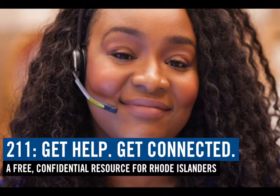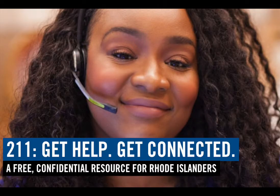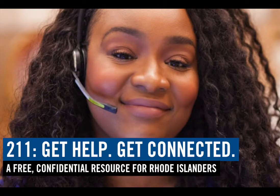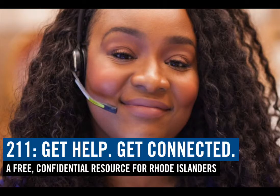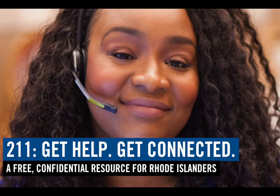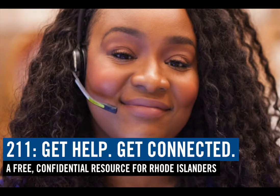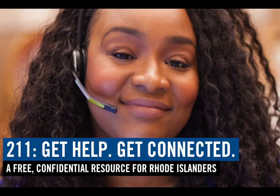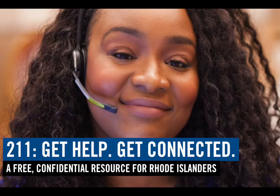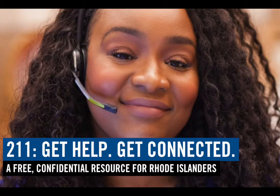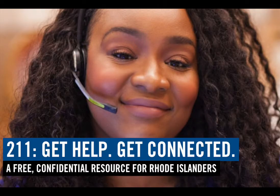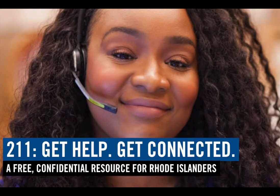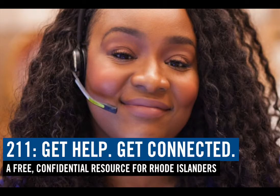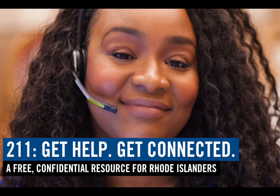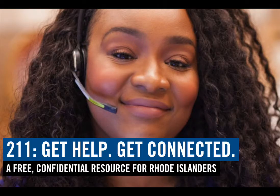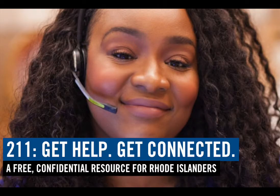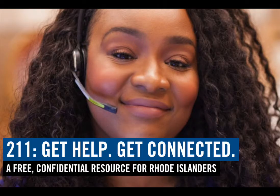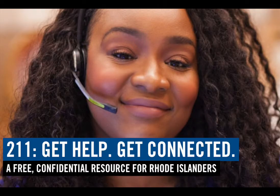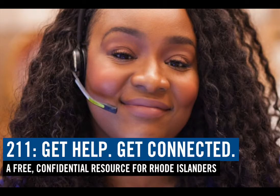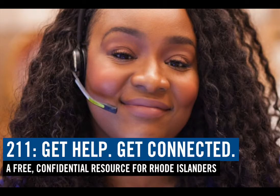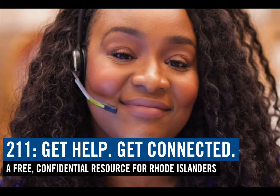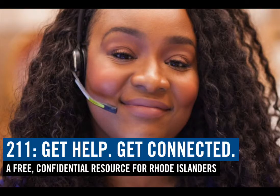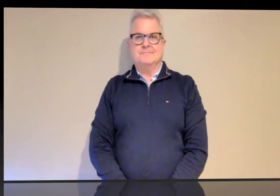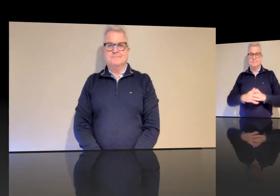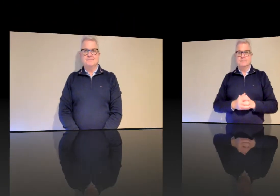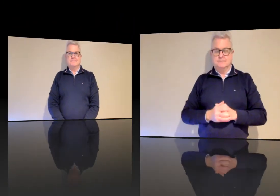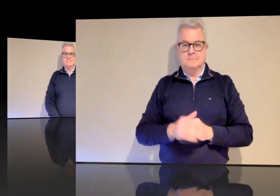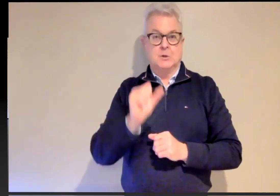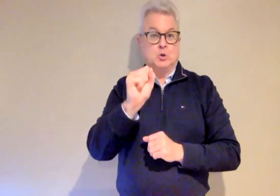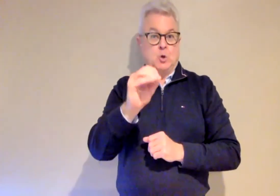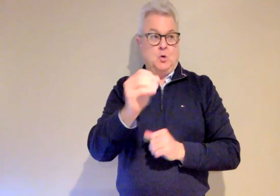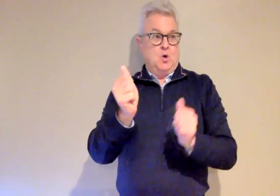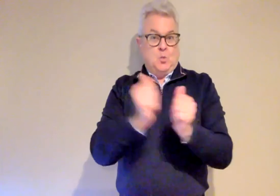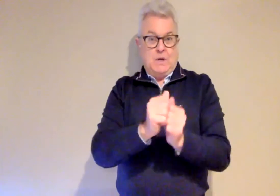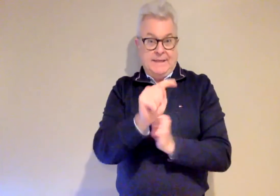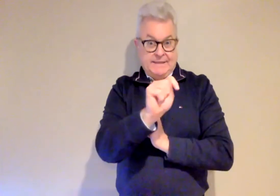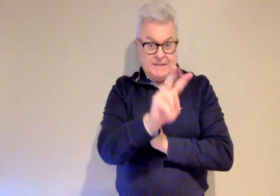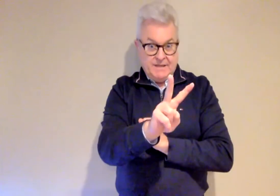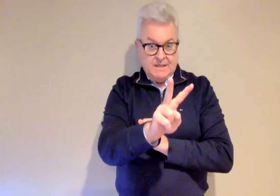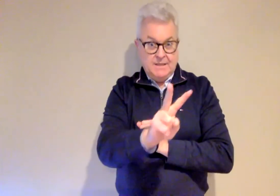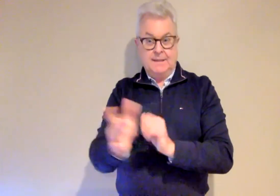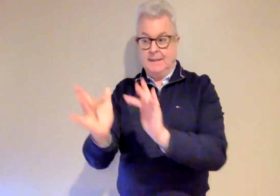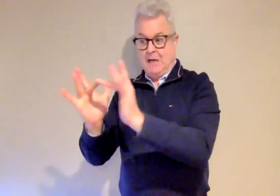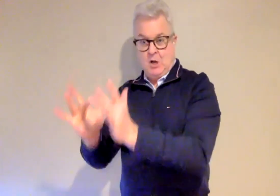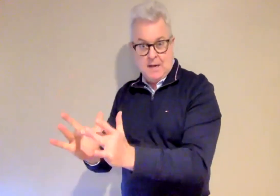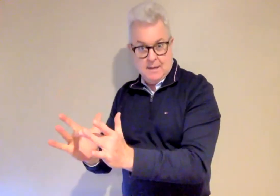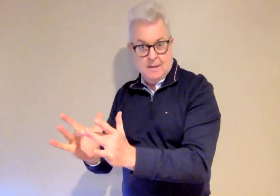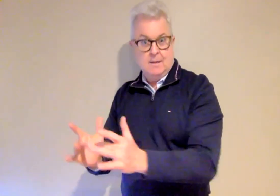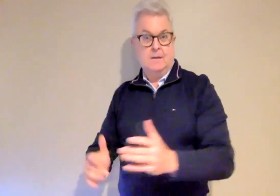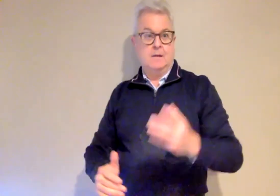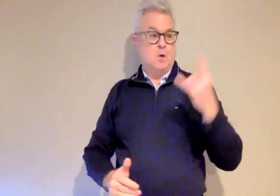you to that direction, and then you would go to proceed to that facility. So with the television